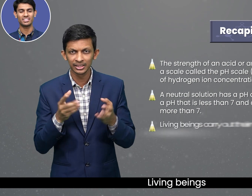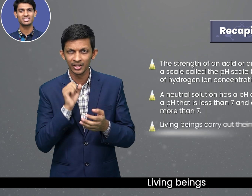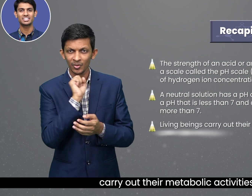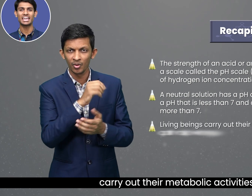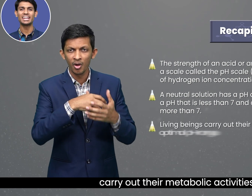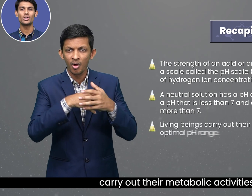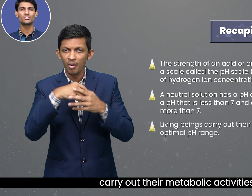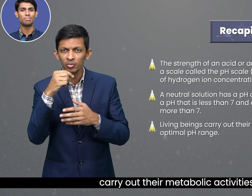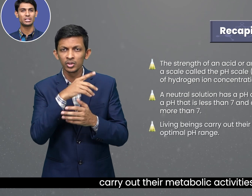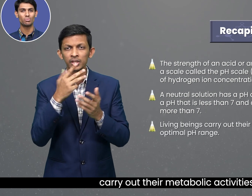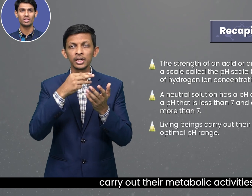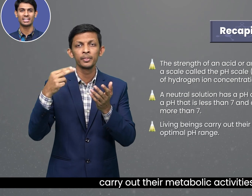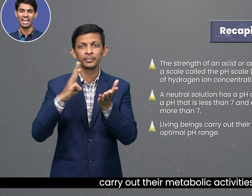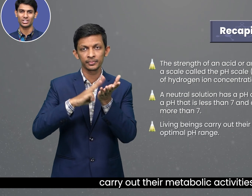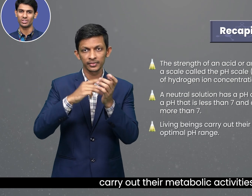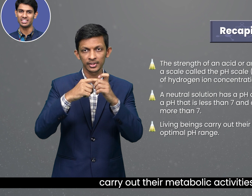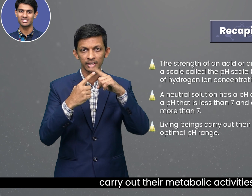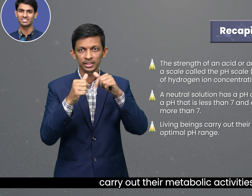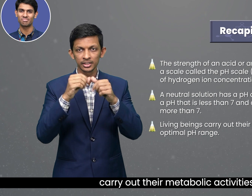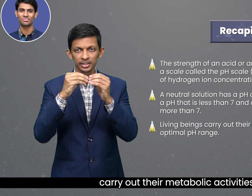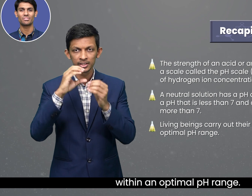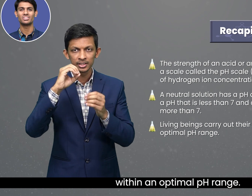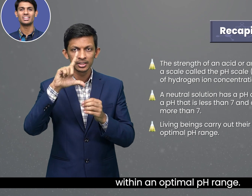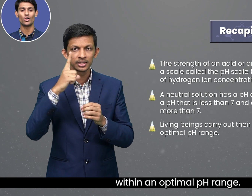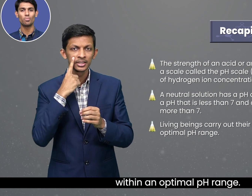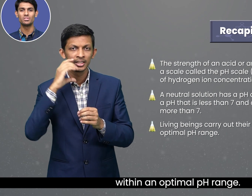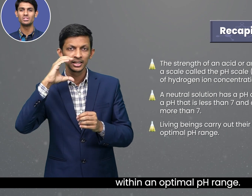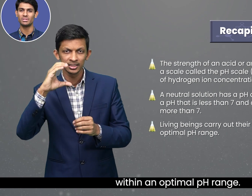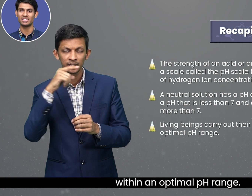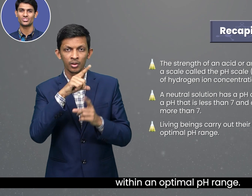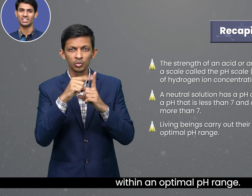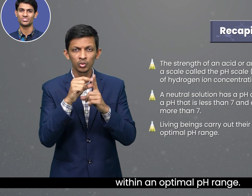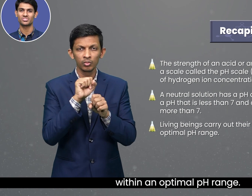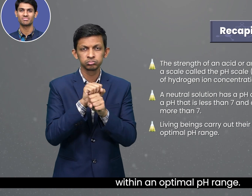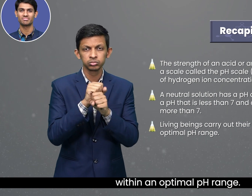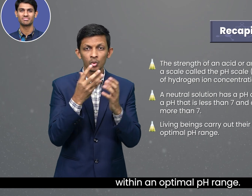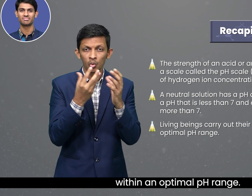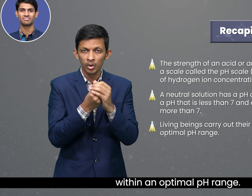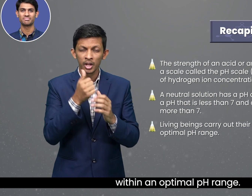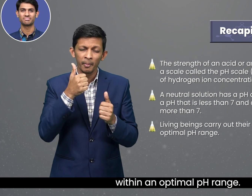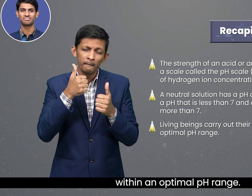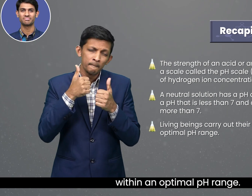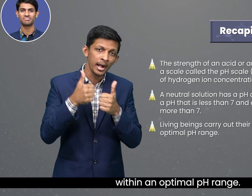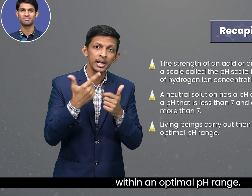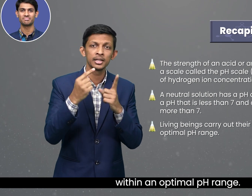Living beings carry out their metabolic activities within an optimal pH range.